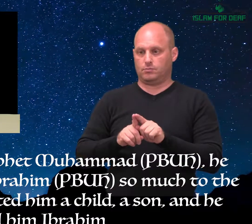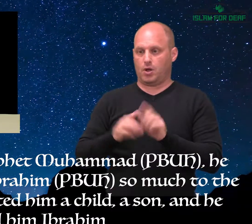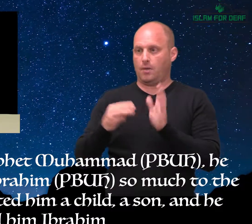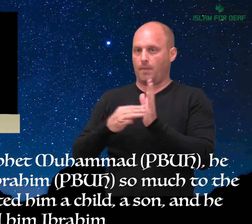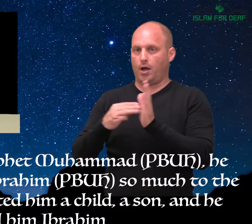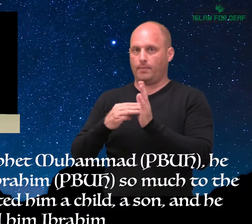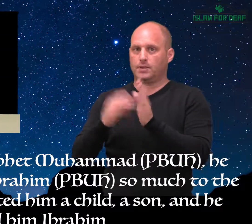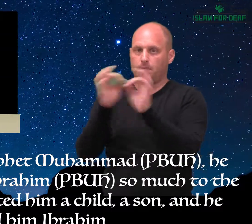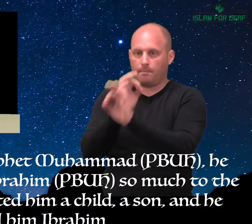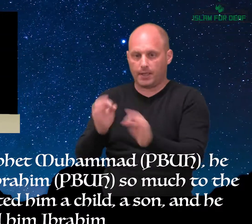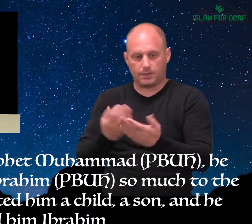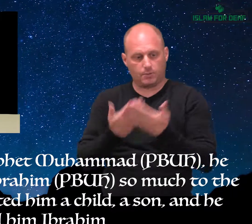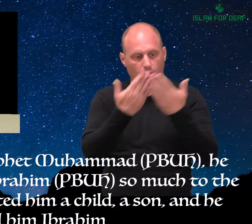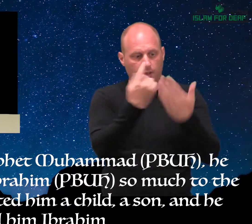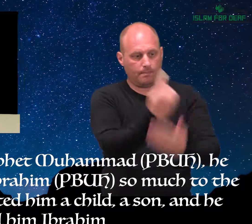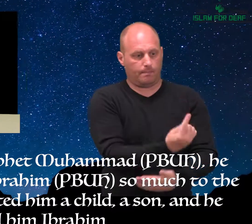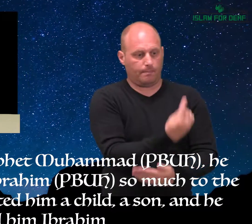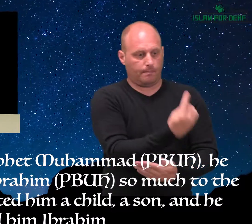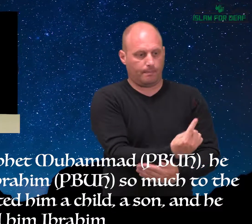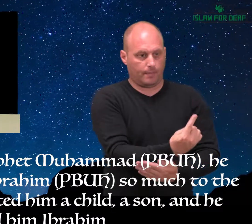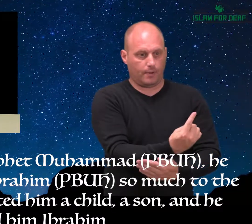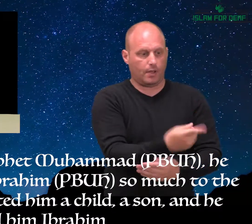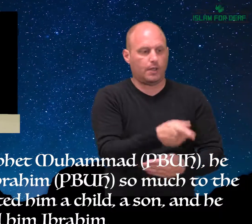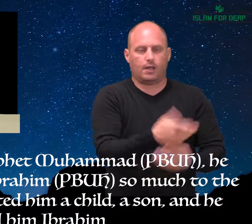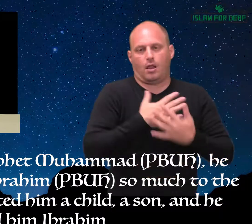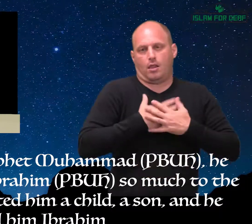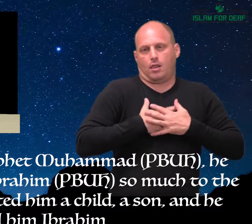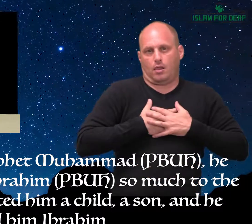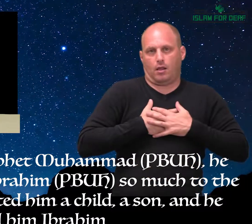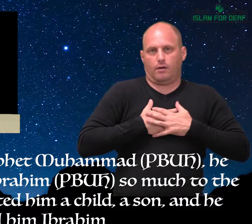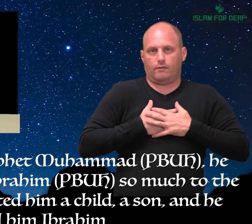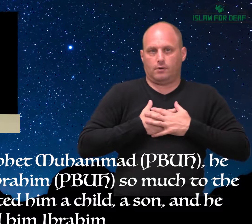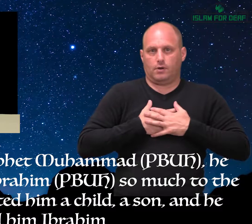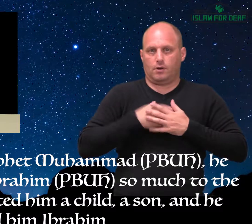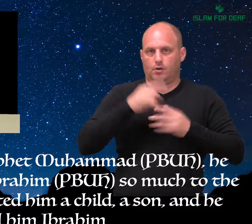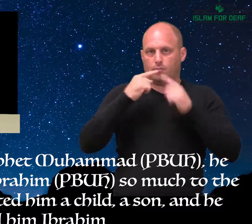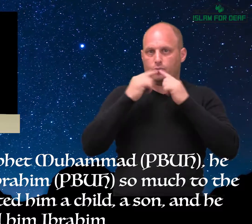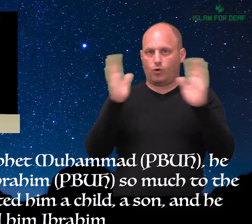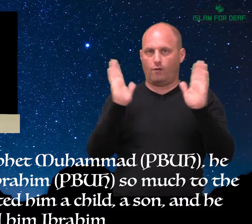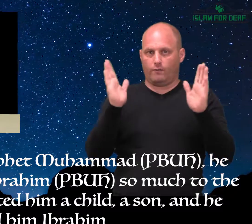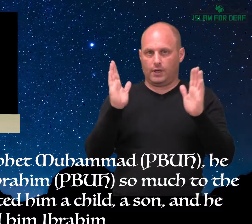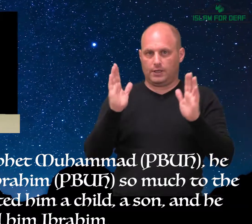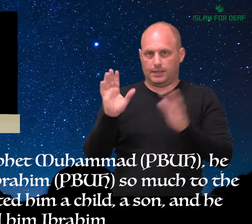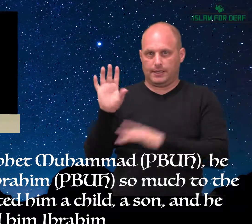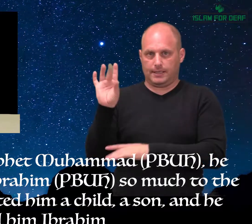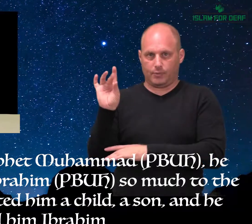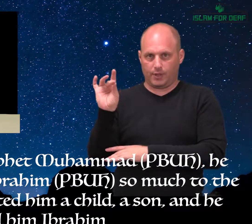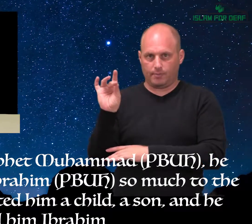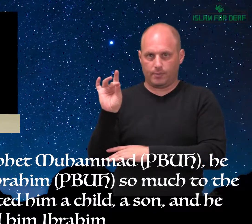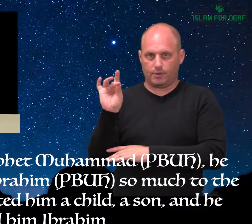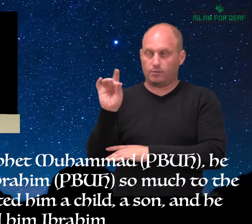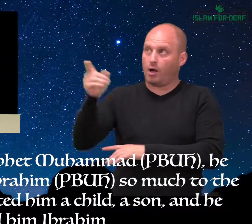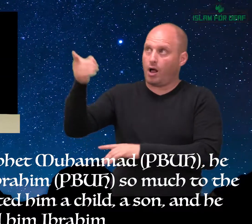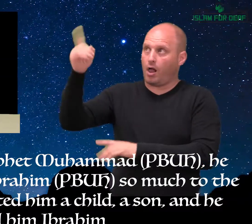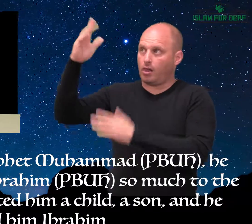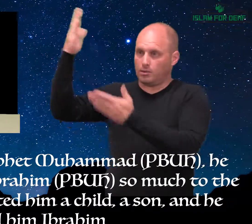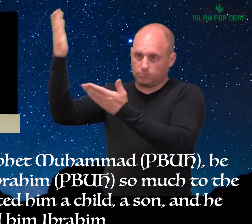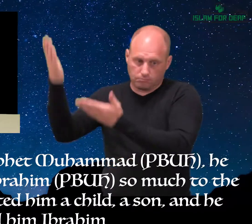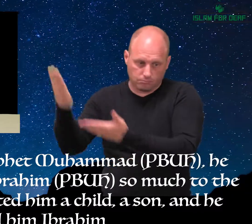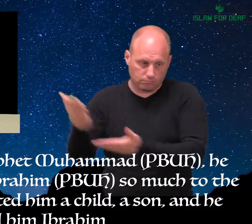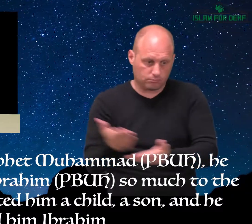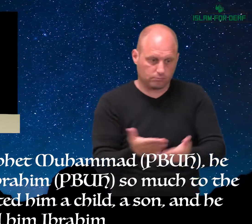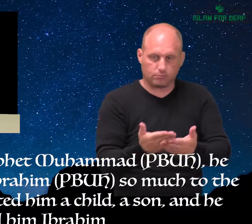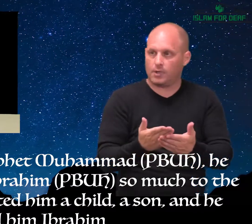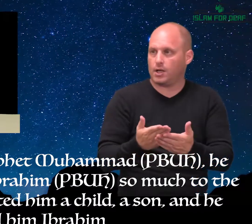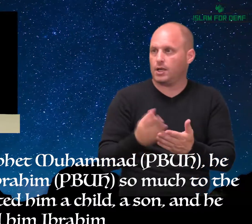loved his forefather Ibrahim, peace be upon him, so much to the level that Allah granted him a child,